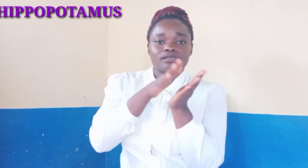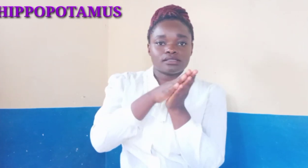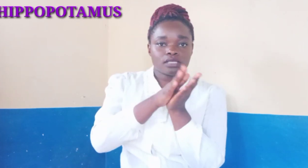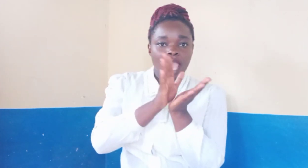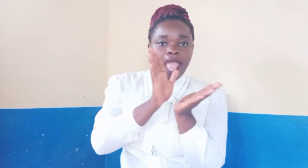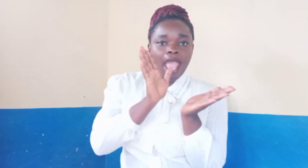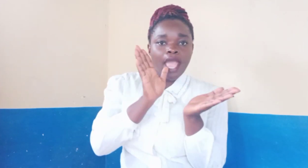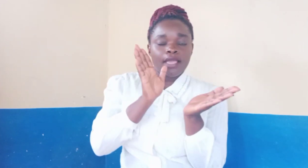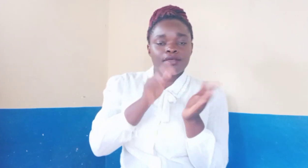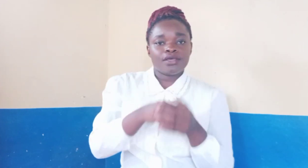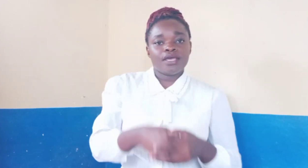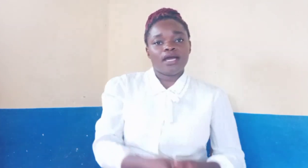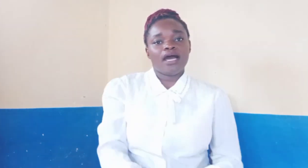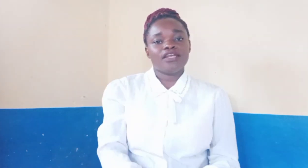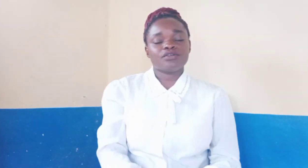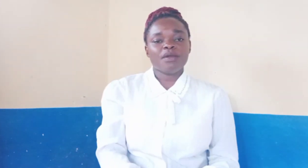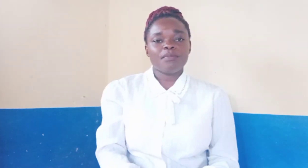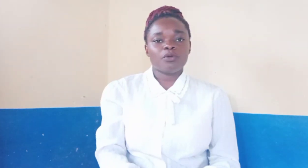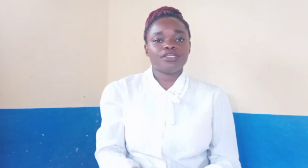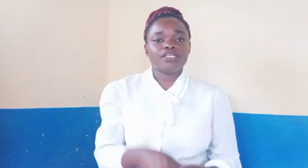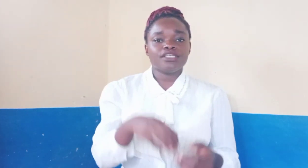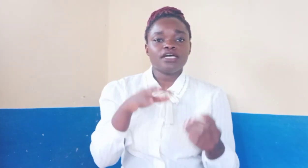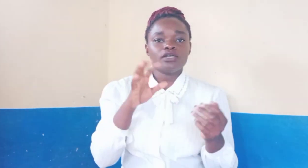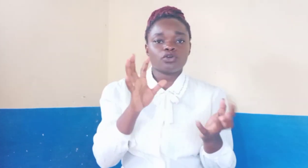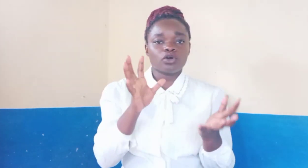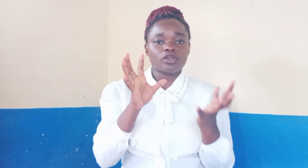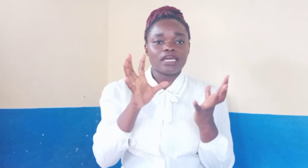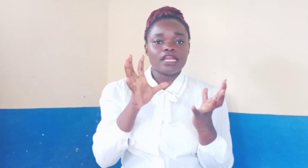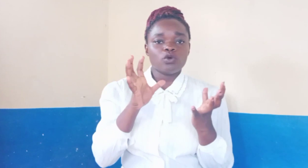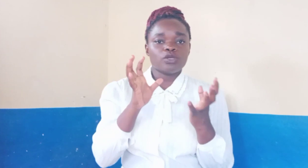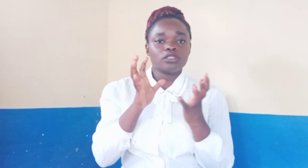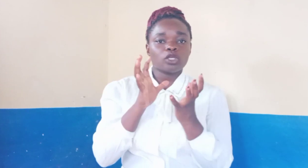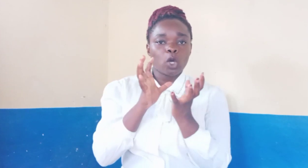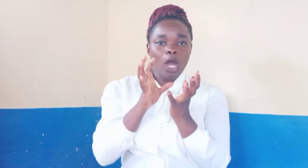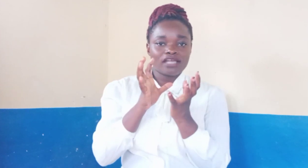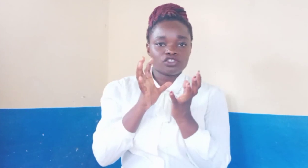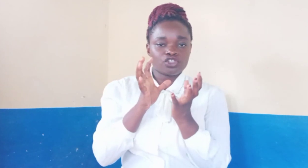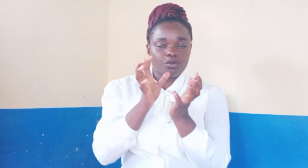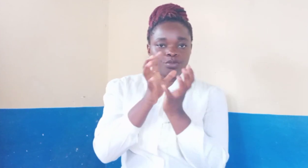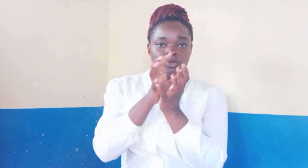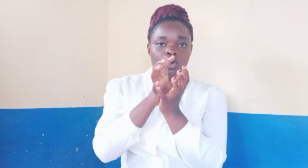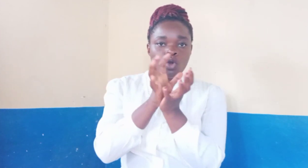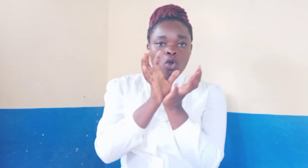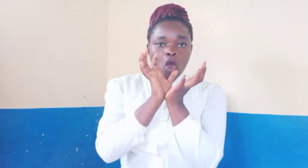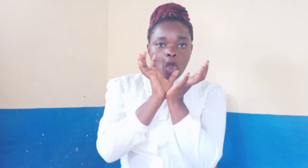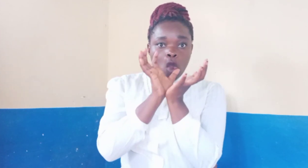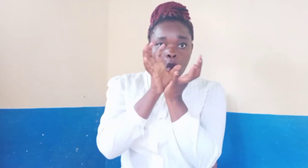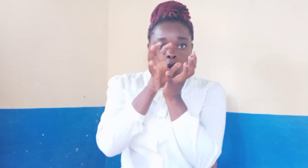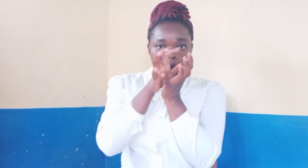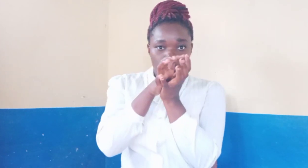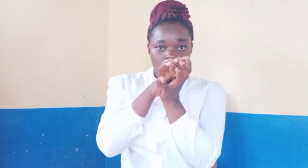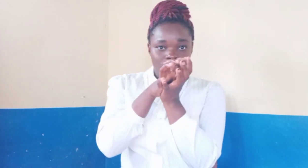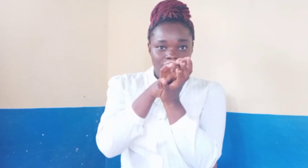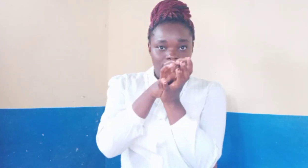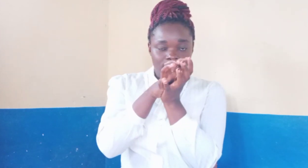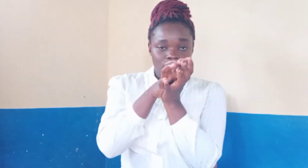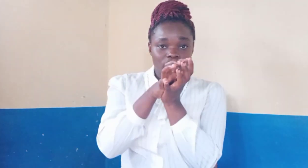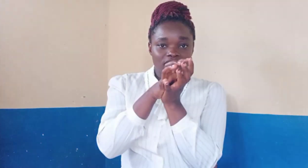Hippopotamus. And remember, we did crocodile with claw hand shape. Crocodile. Crocodile,